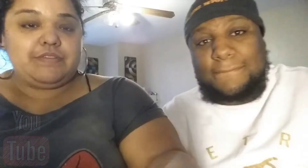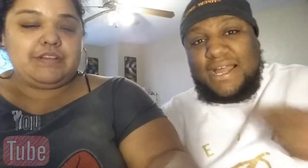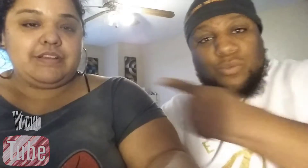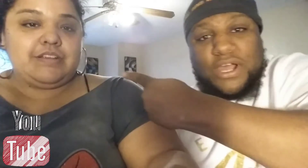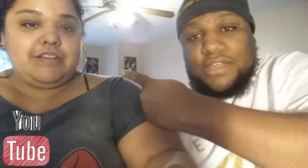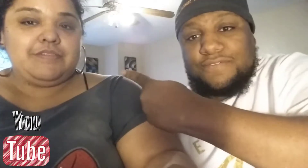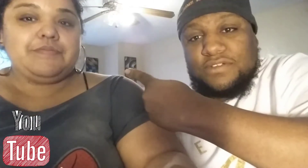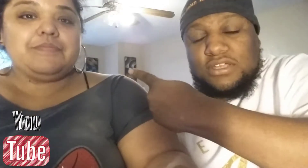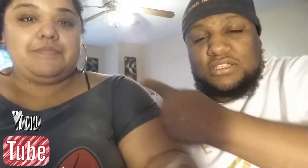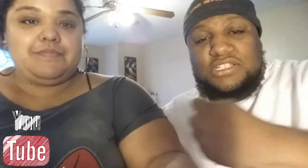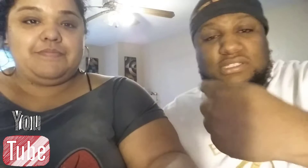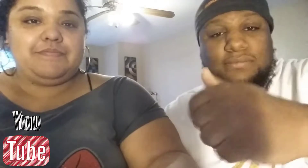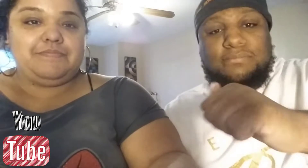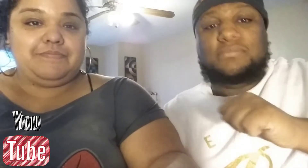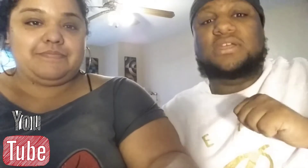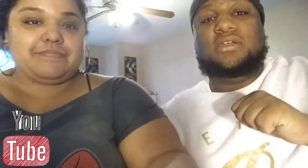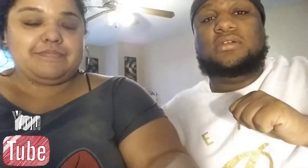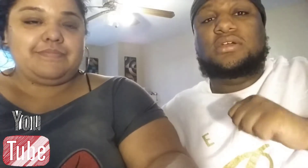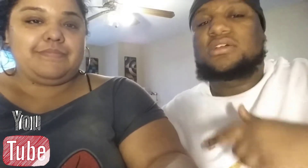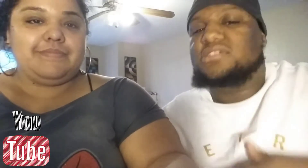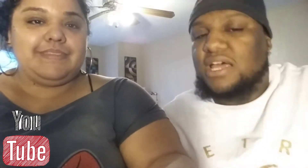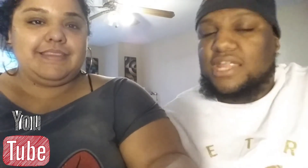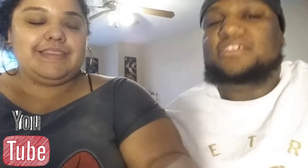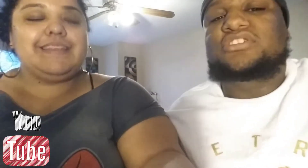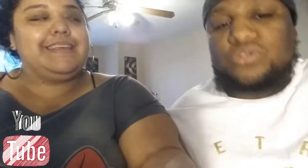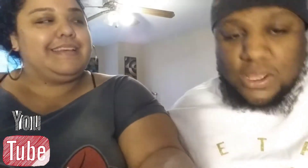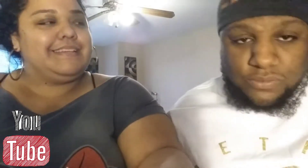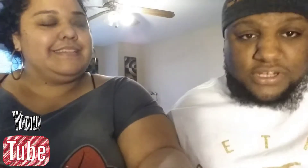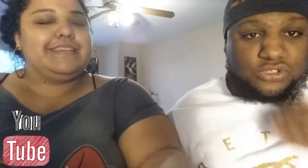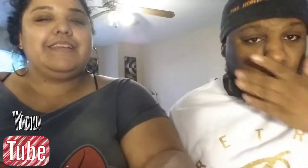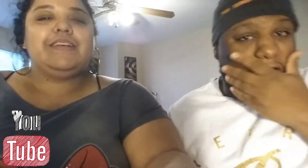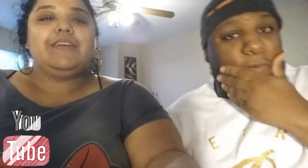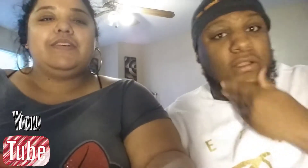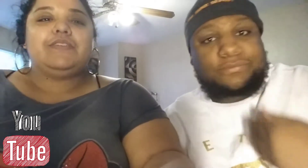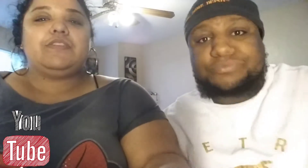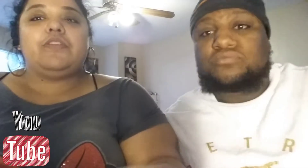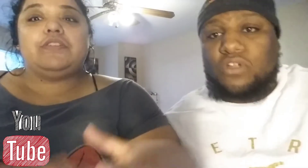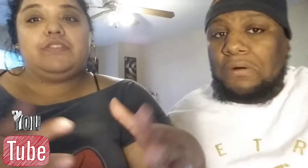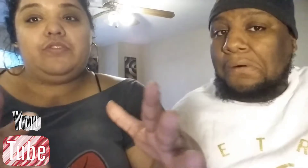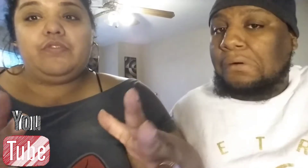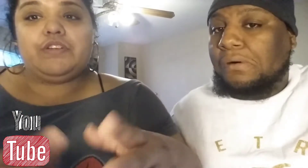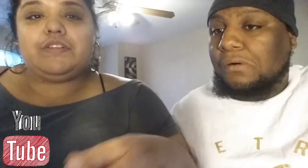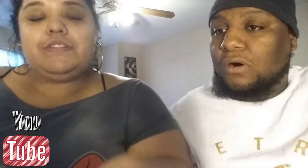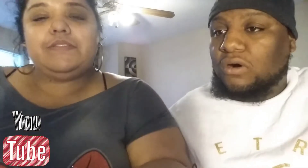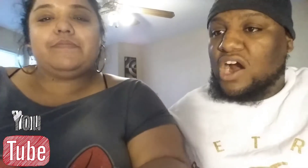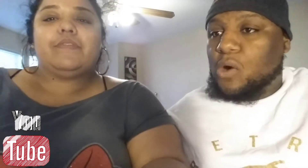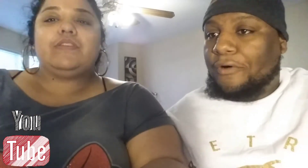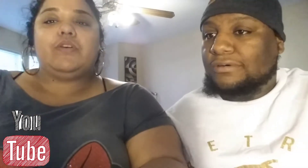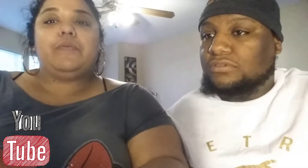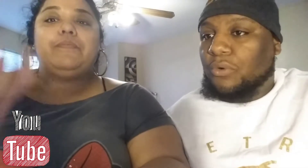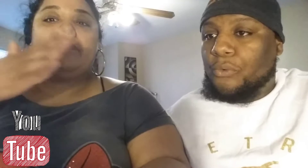My wife teaching me sign language. Let's do that one. Let's do that one. So there's two versions. Okay. So.